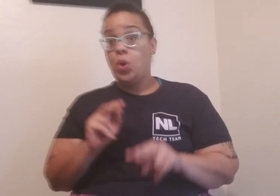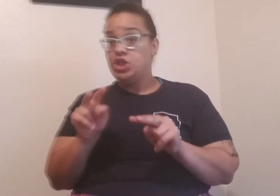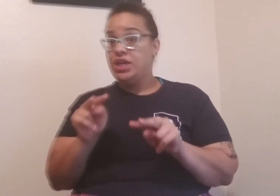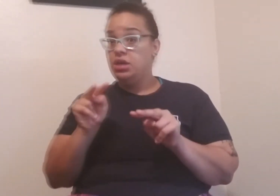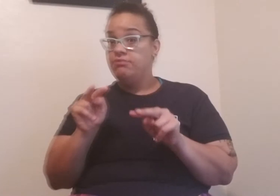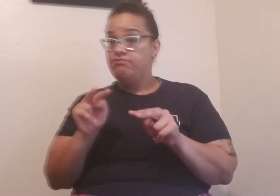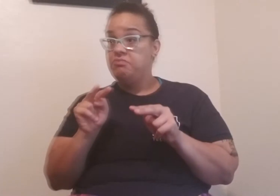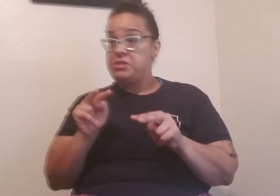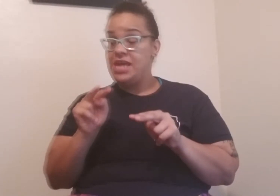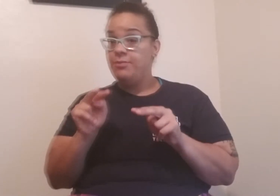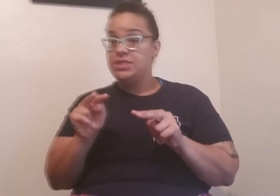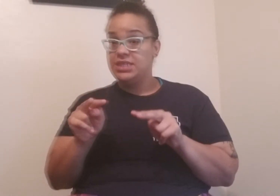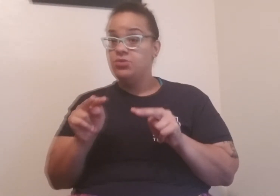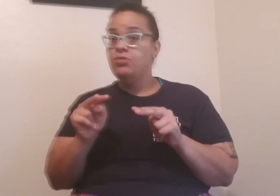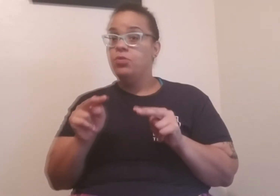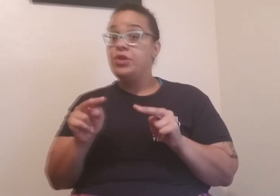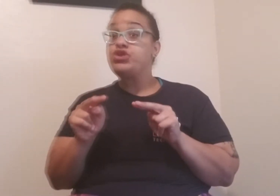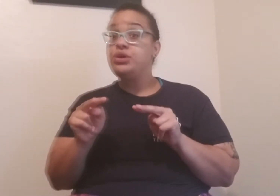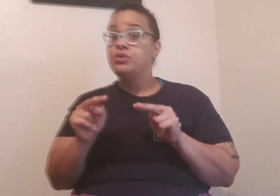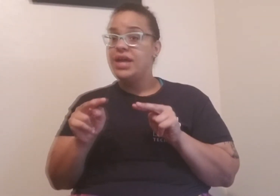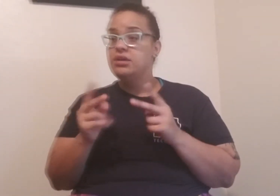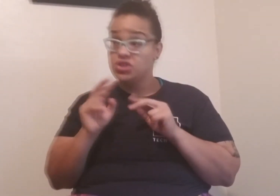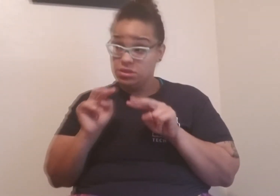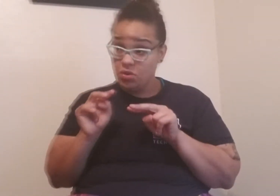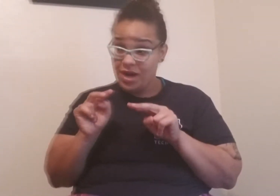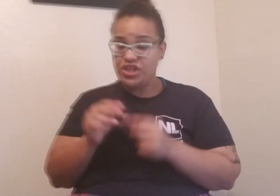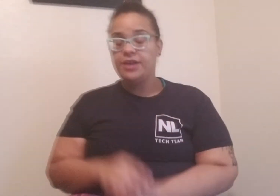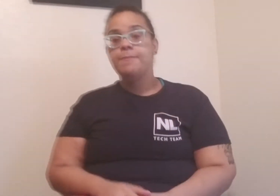watching them to see when they're due, like just you're watching.